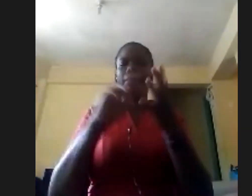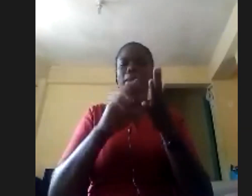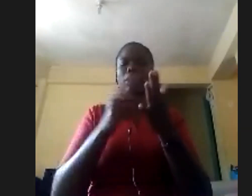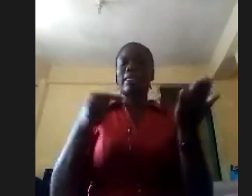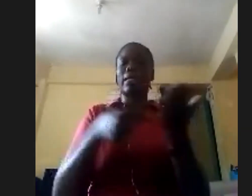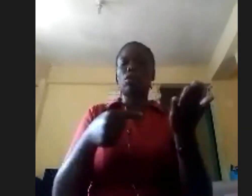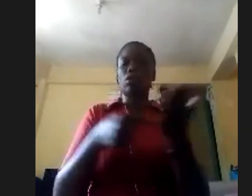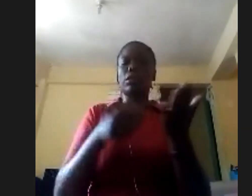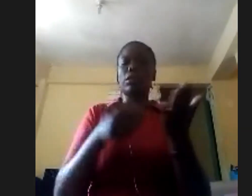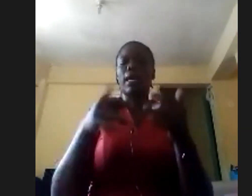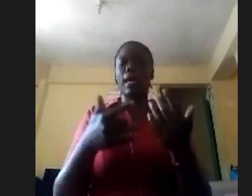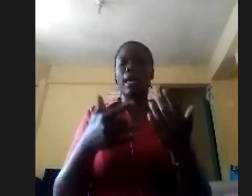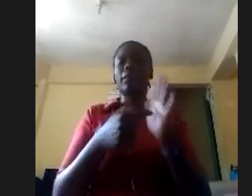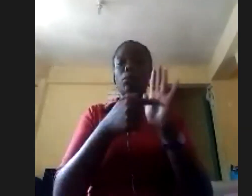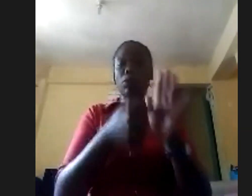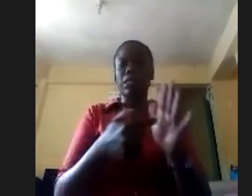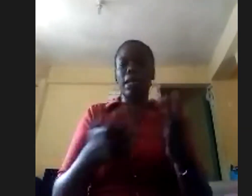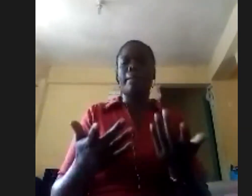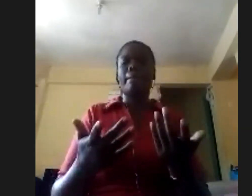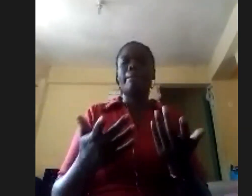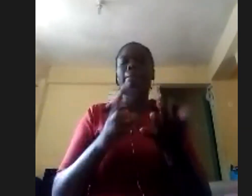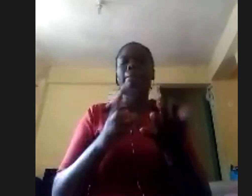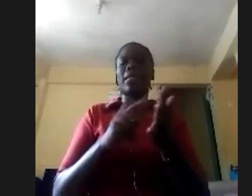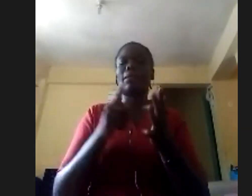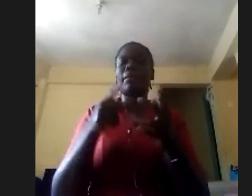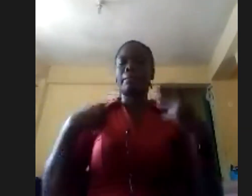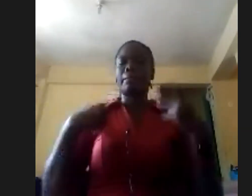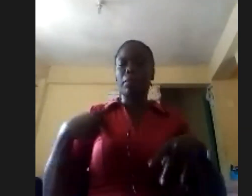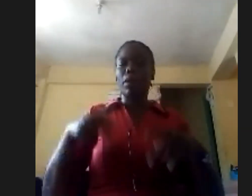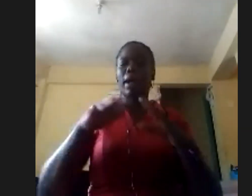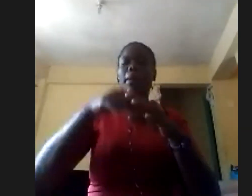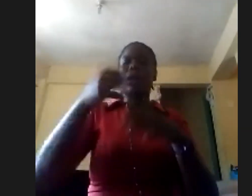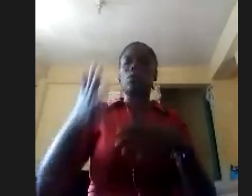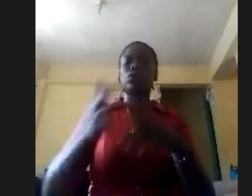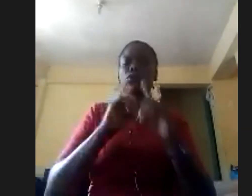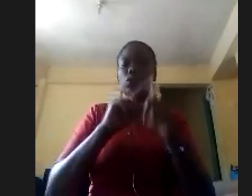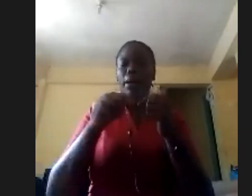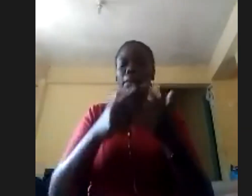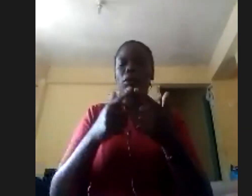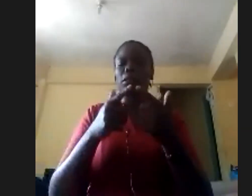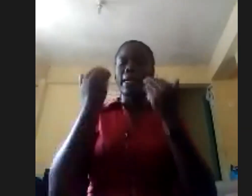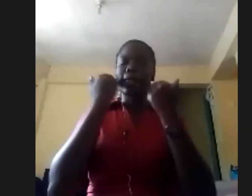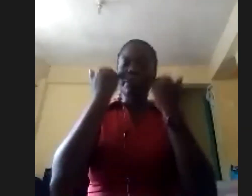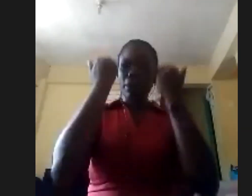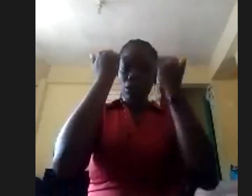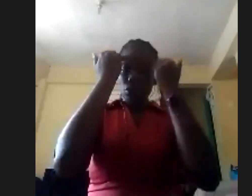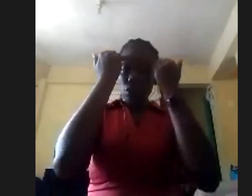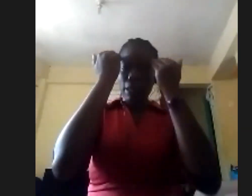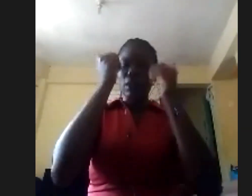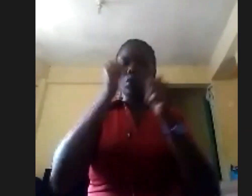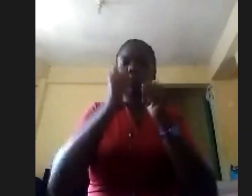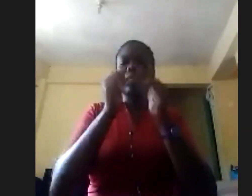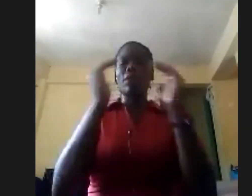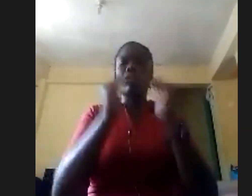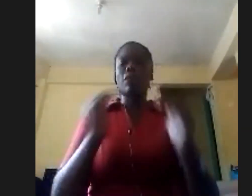exposure, uh, it's now people are now coming out to talk about depression and which kind of levels of depression. So